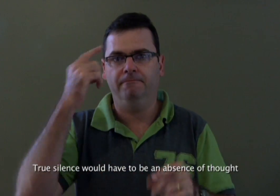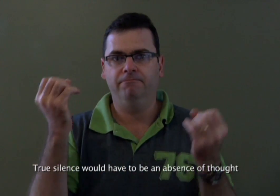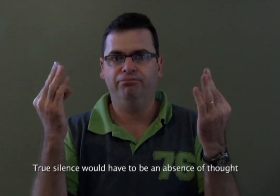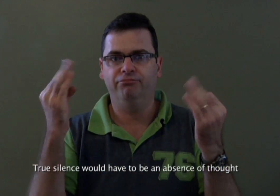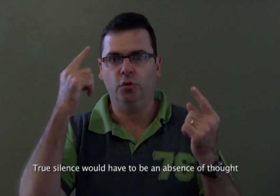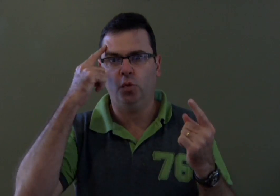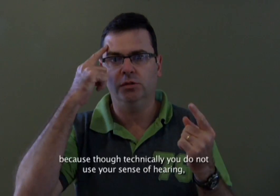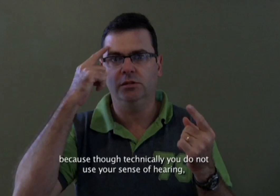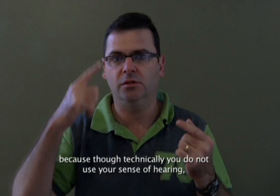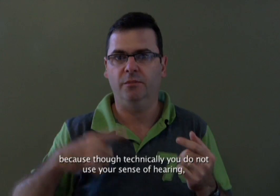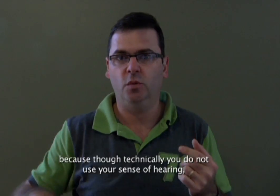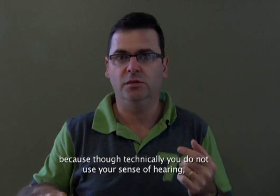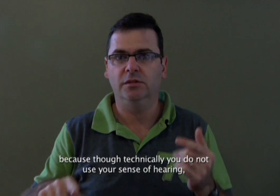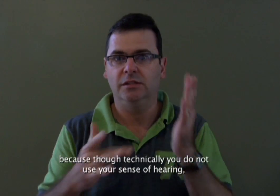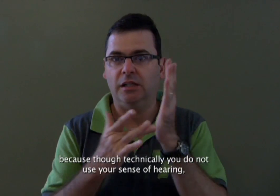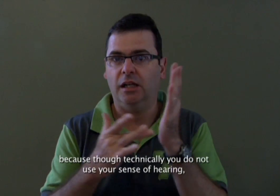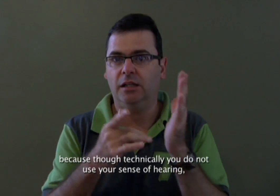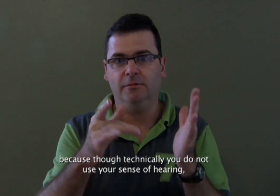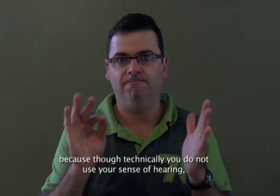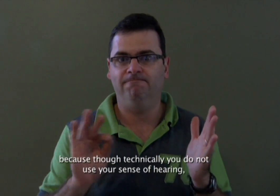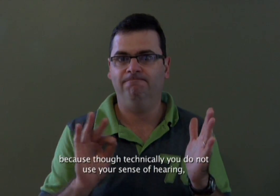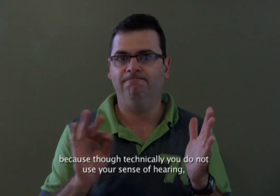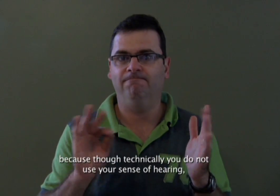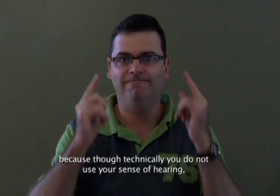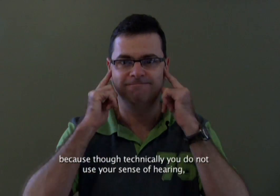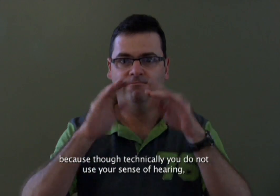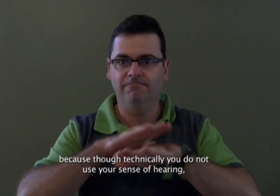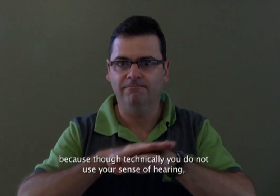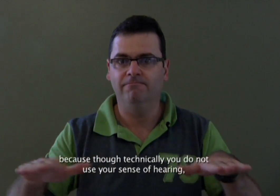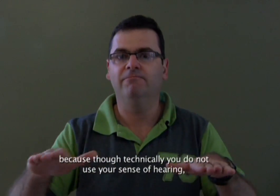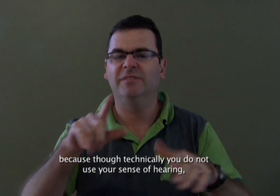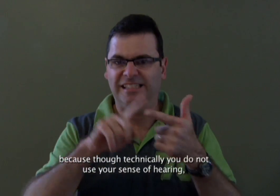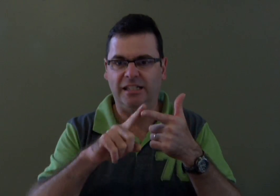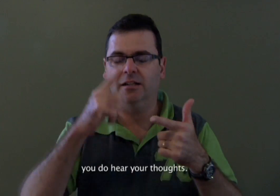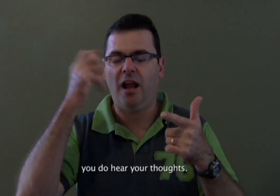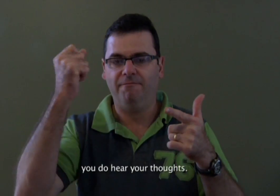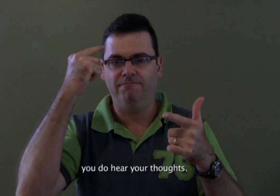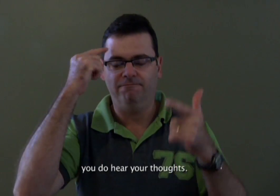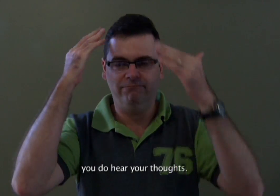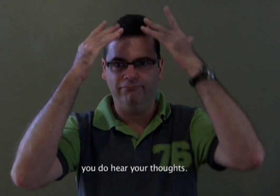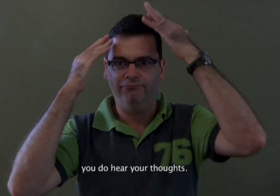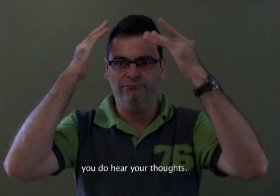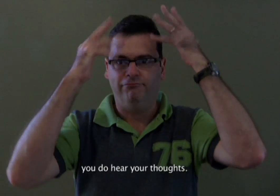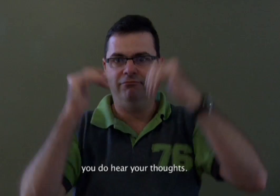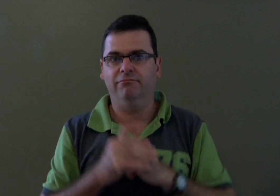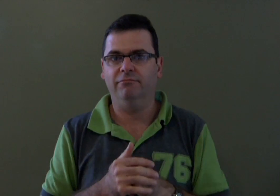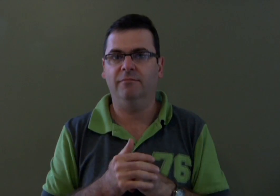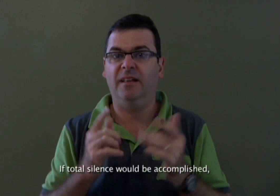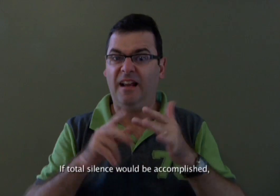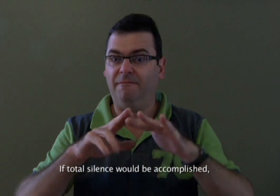thought, because though technically you do not use your sense of hearing, you do hear your thoughts. If